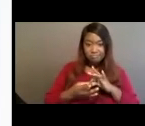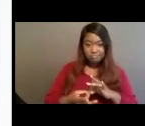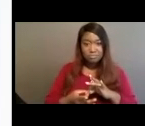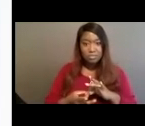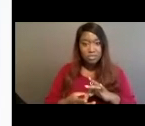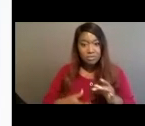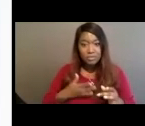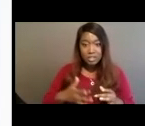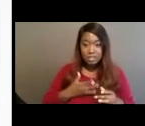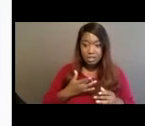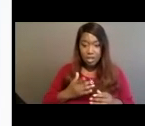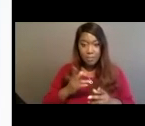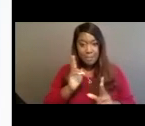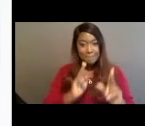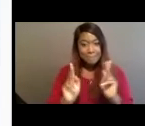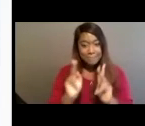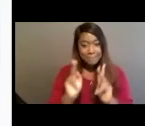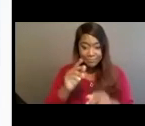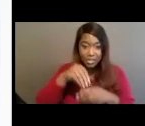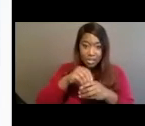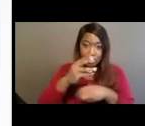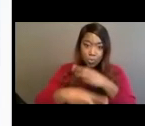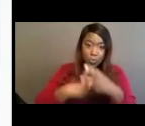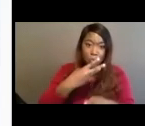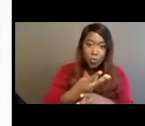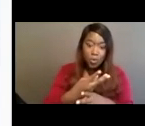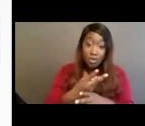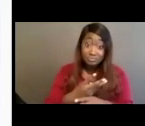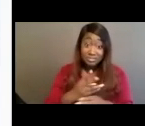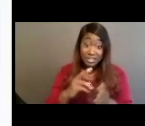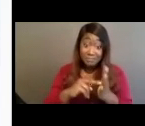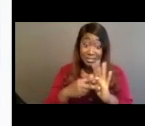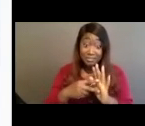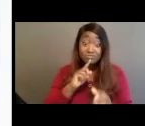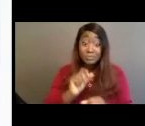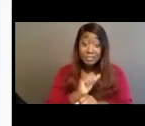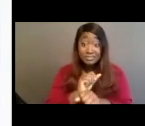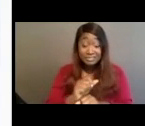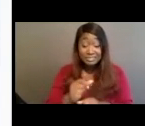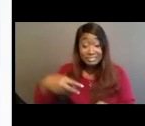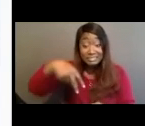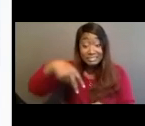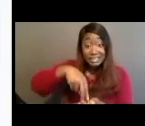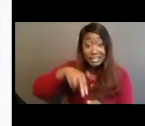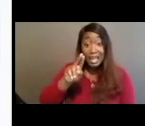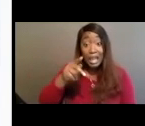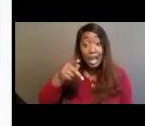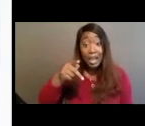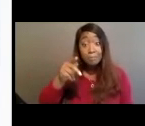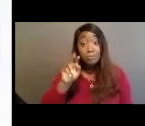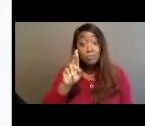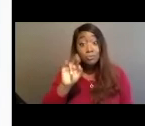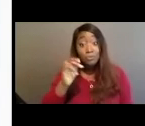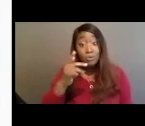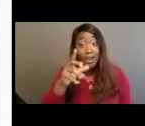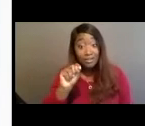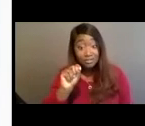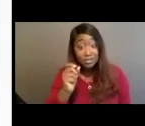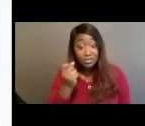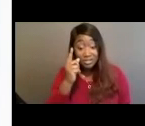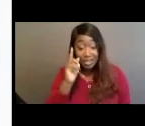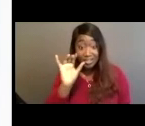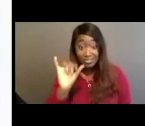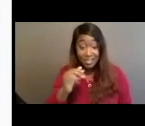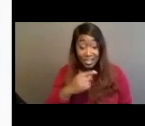universe. And it is literally standing upright between heaven and earth. And actually the Chinese character for human,